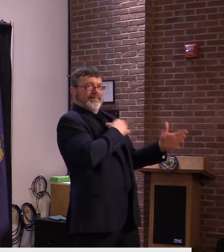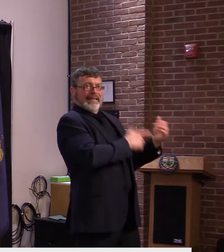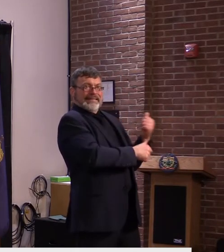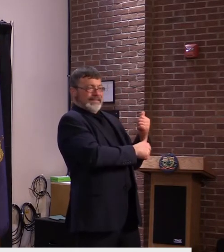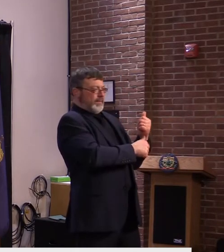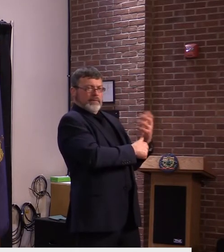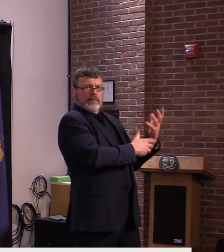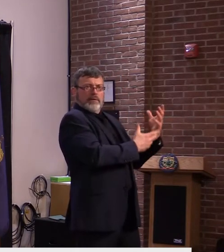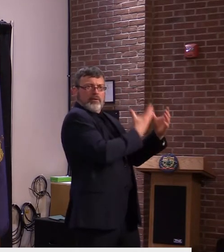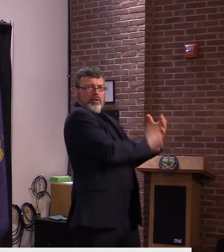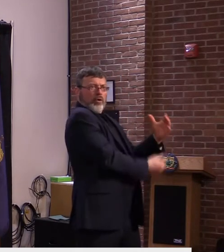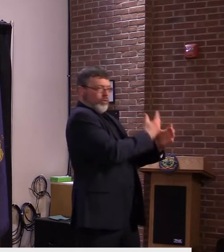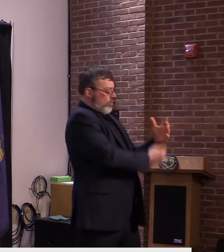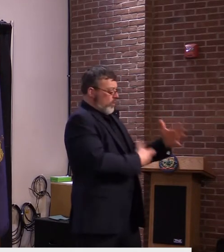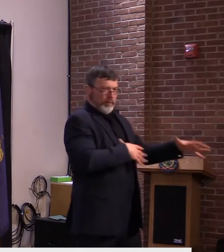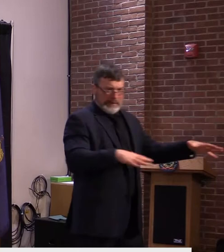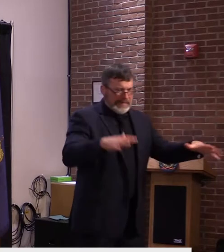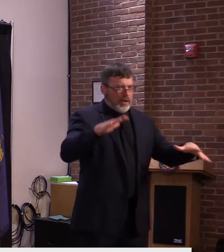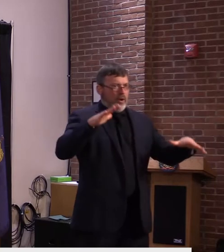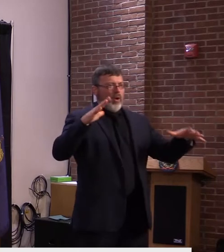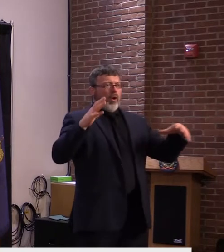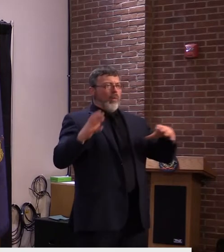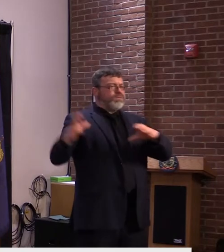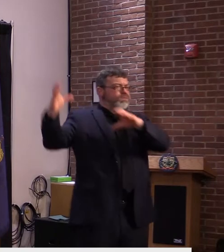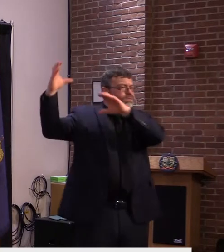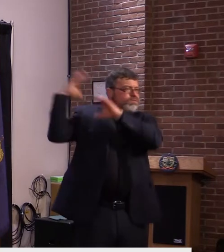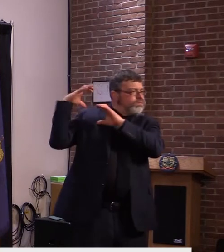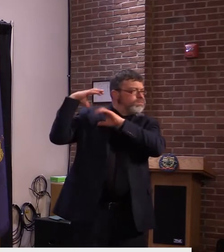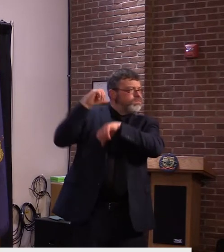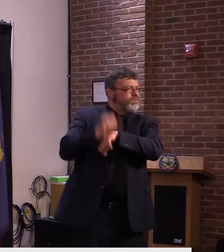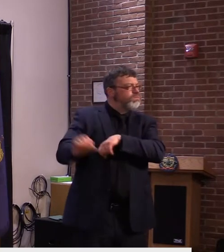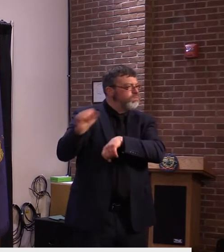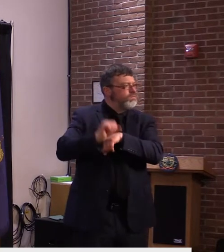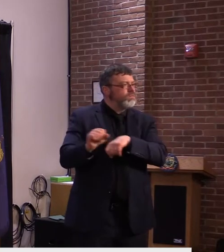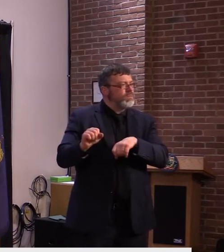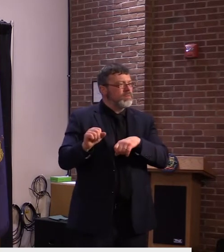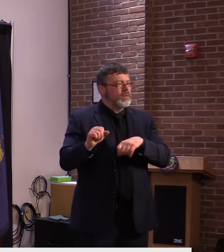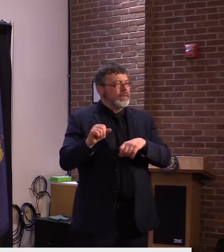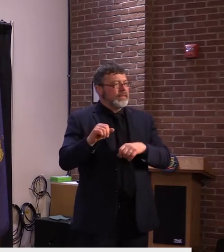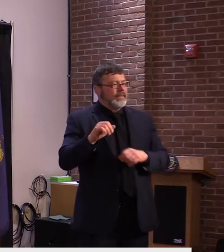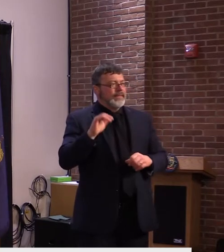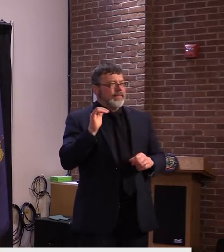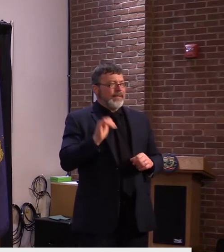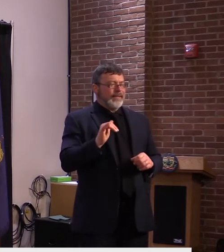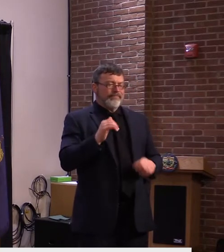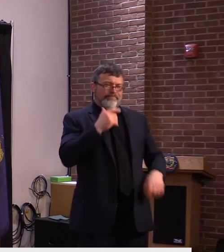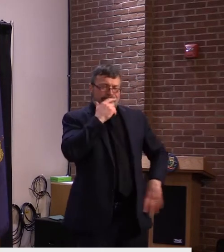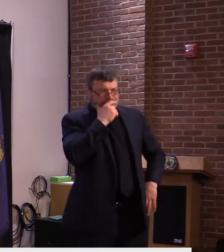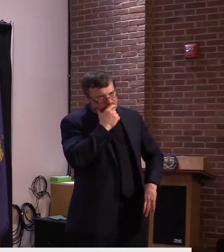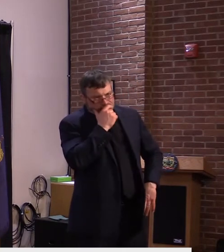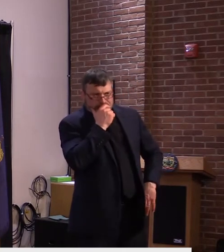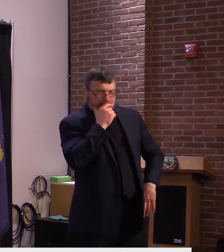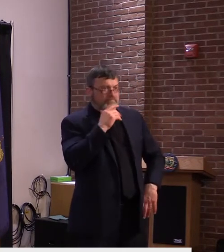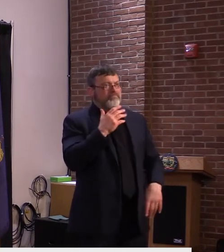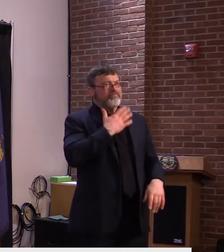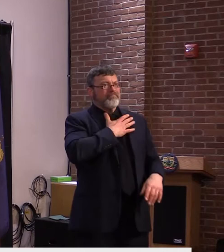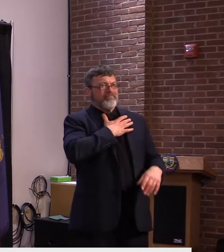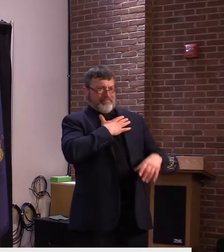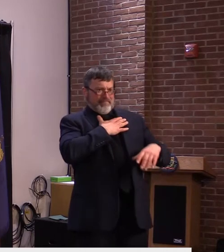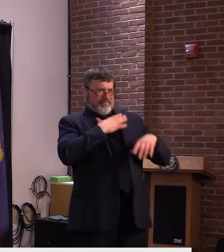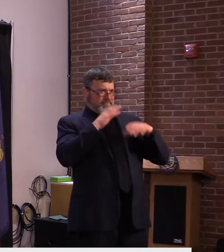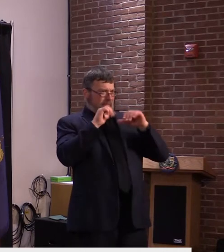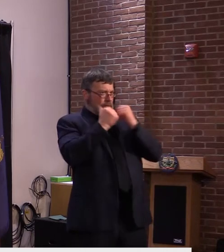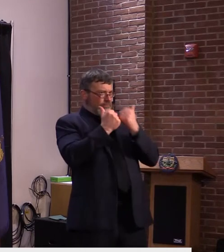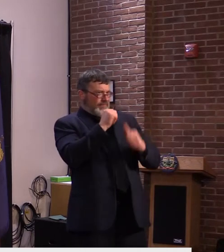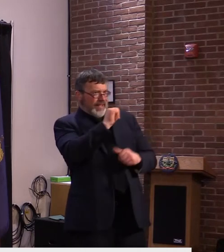that we really kind of collectively work on our attitudes towards the virus and really do our best to sort of acknowledge we've been through a heck